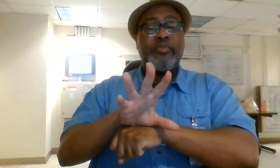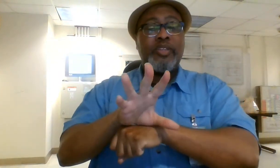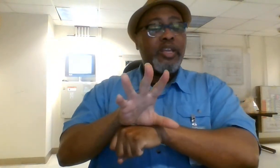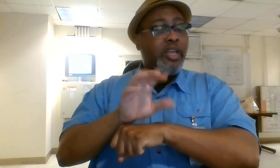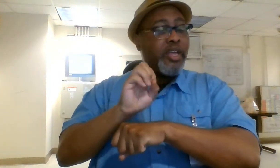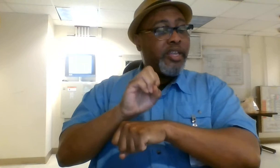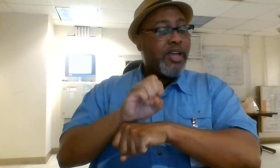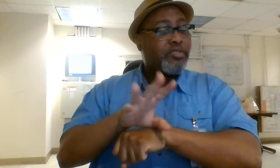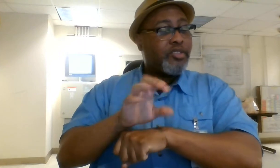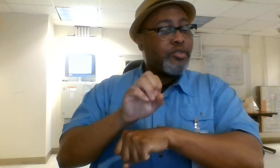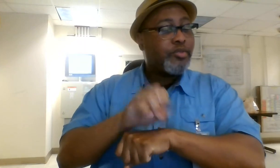Counsel.